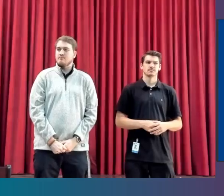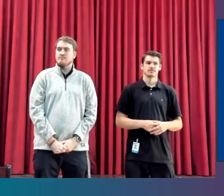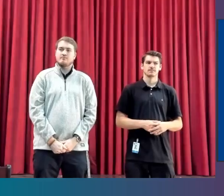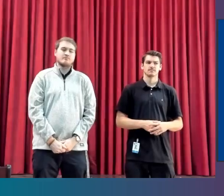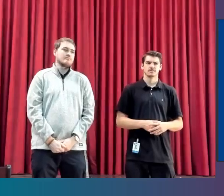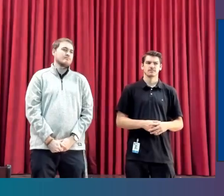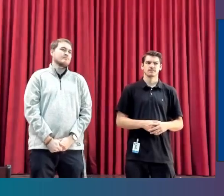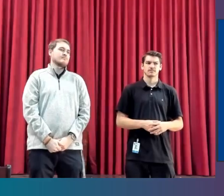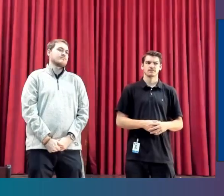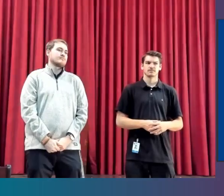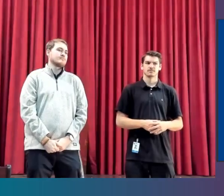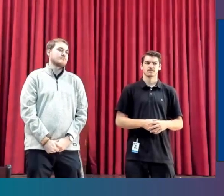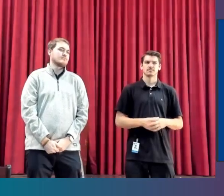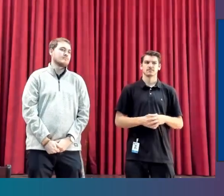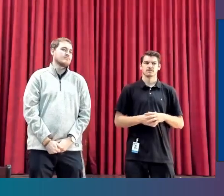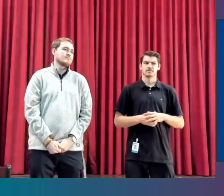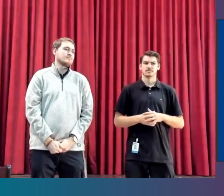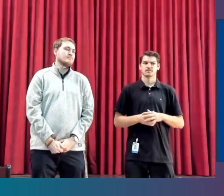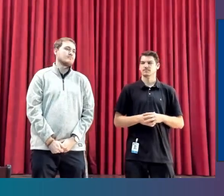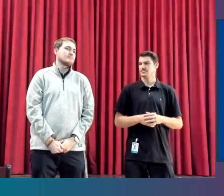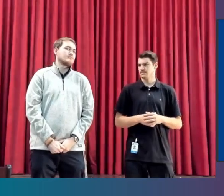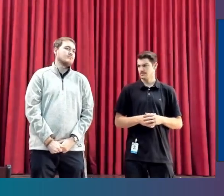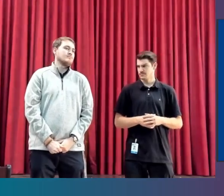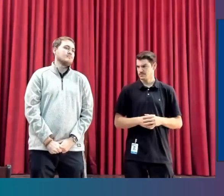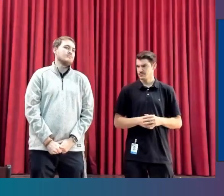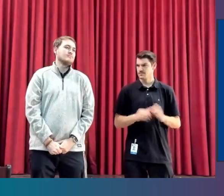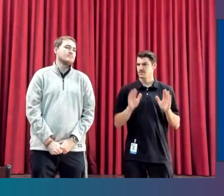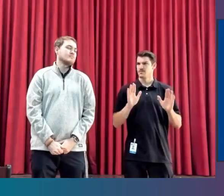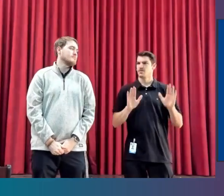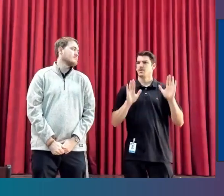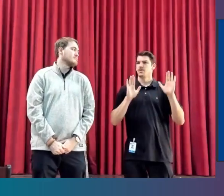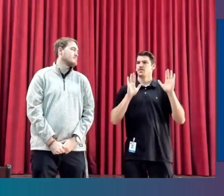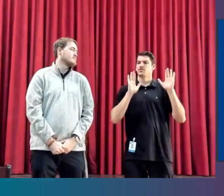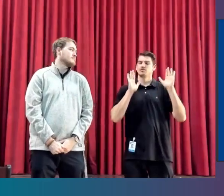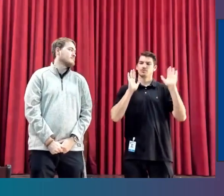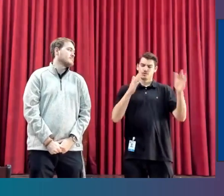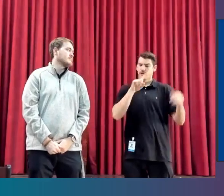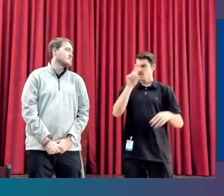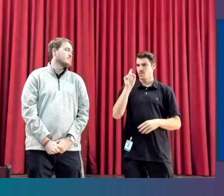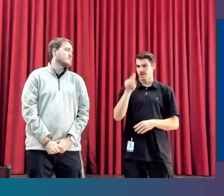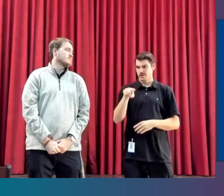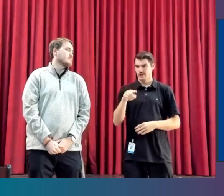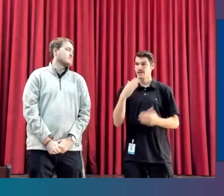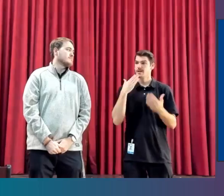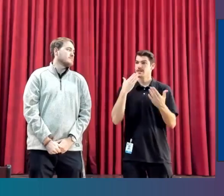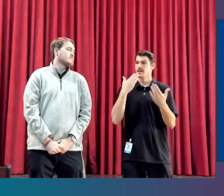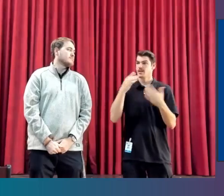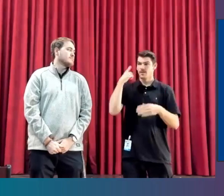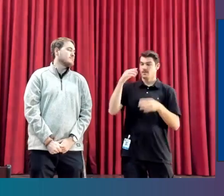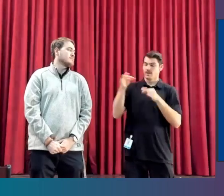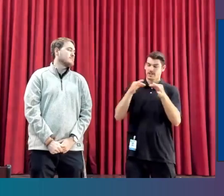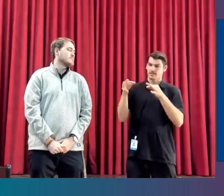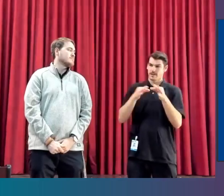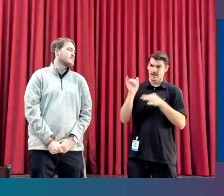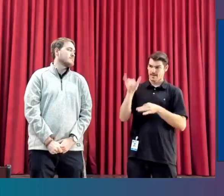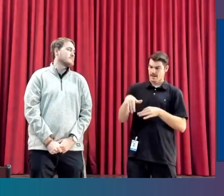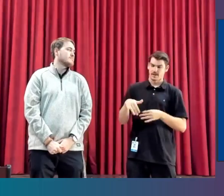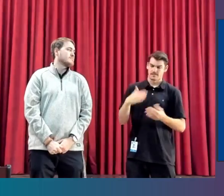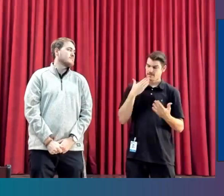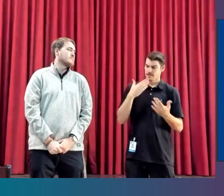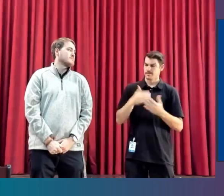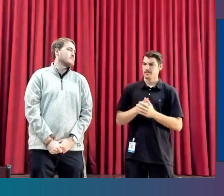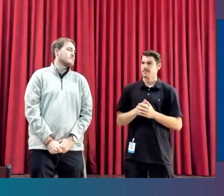in that. I don't know what to do at this point. Great question, and thank you for explaining that all.